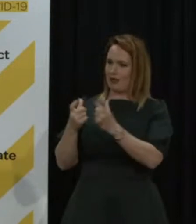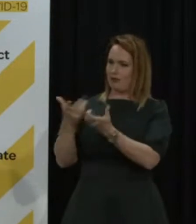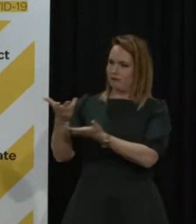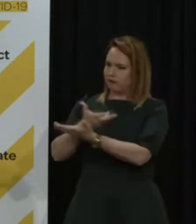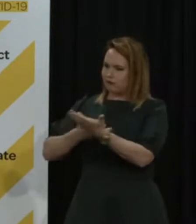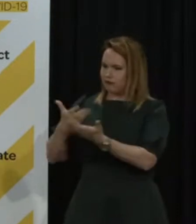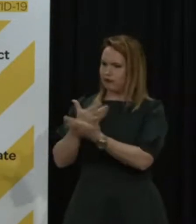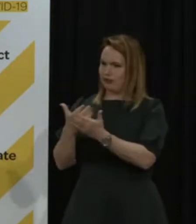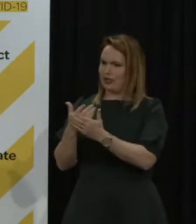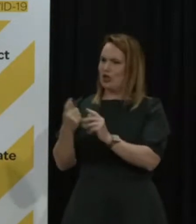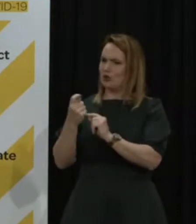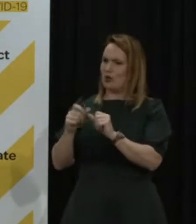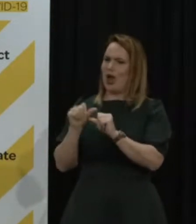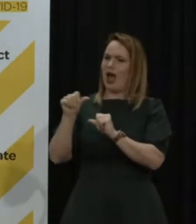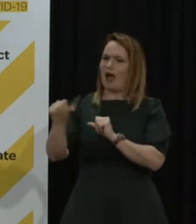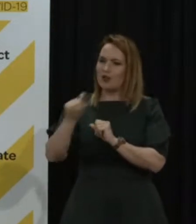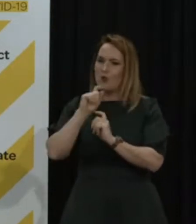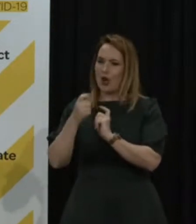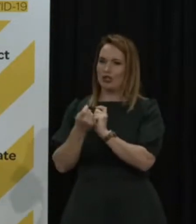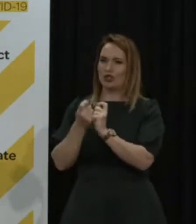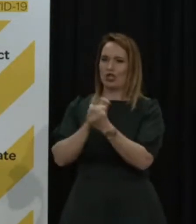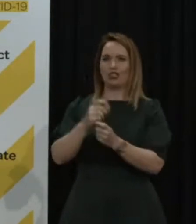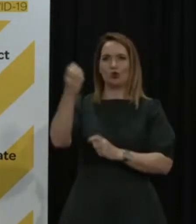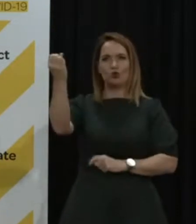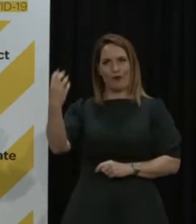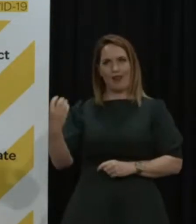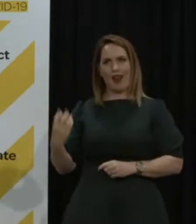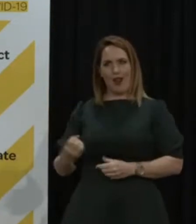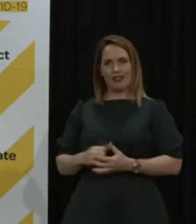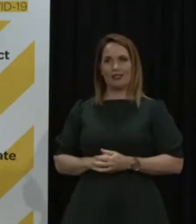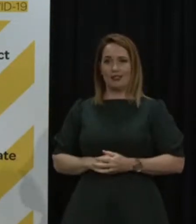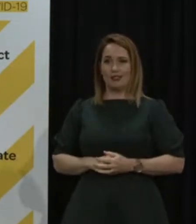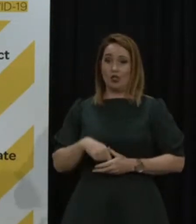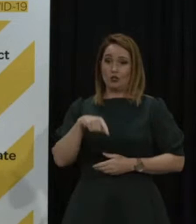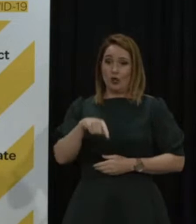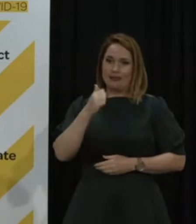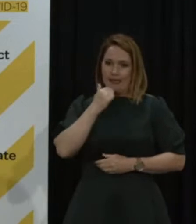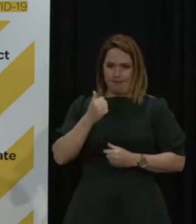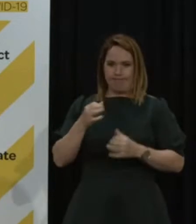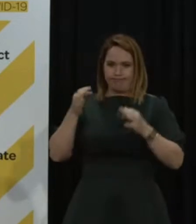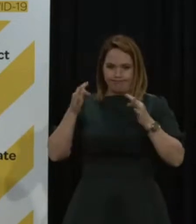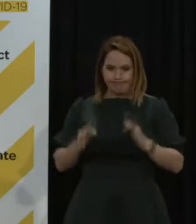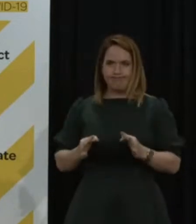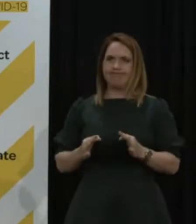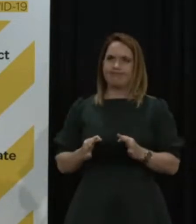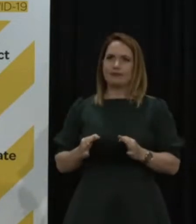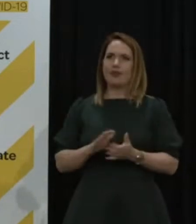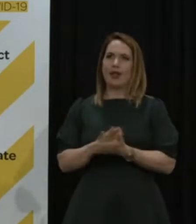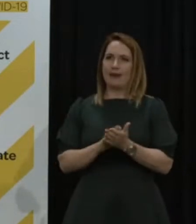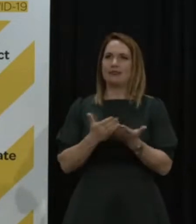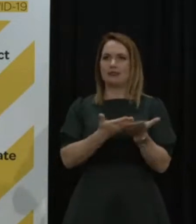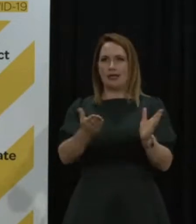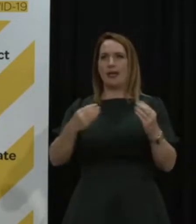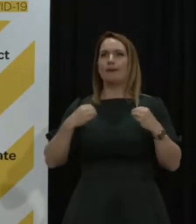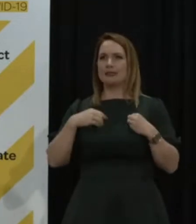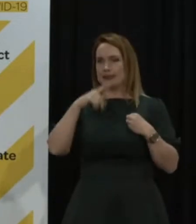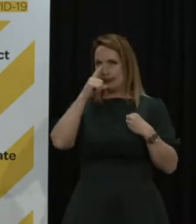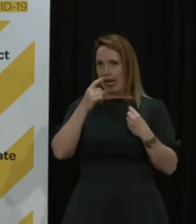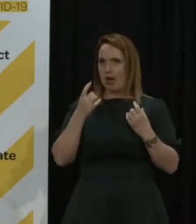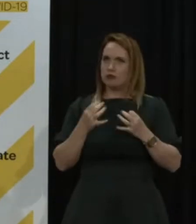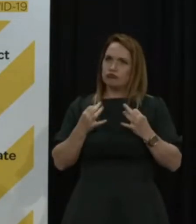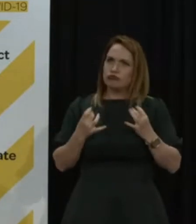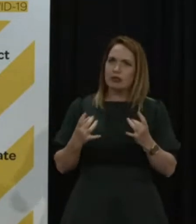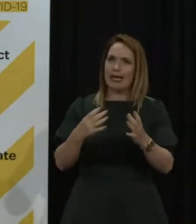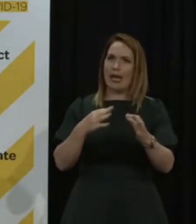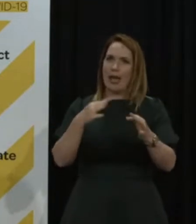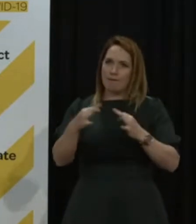that the country would shift. This date provides the ability for businesses in particular to now plan. The number one